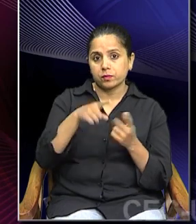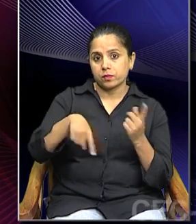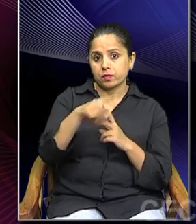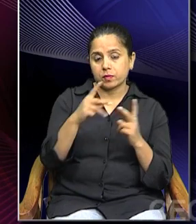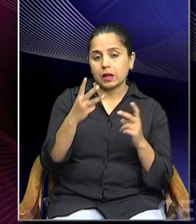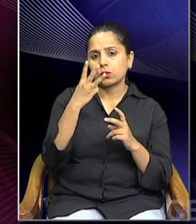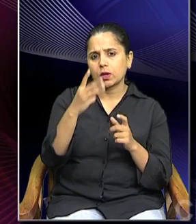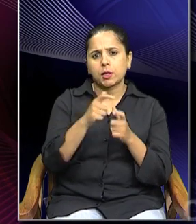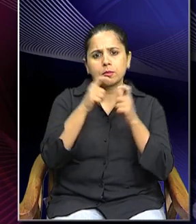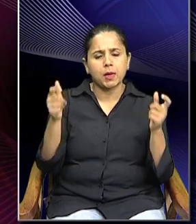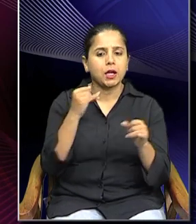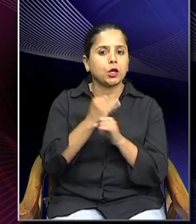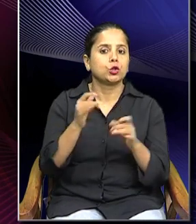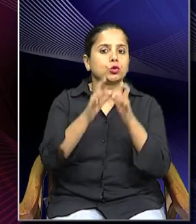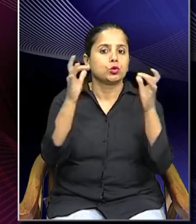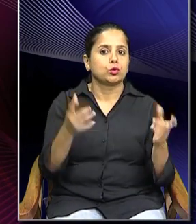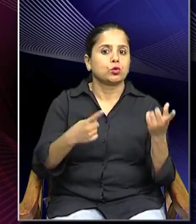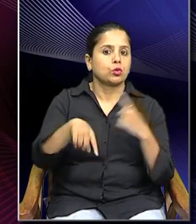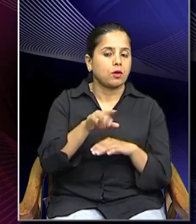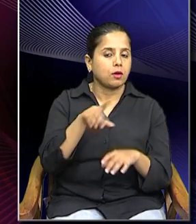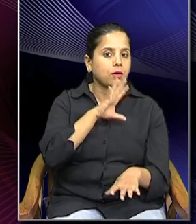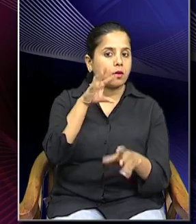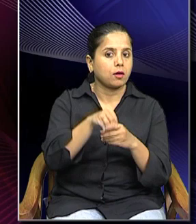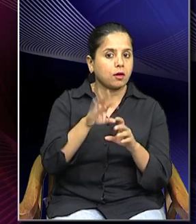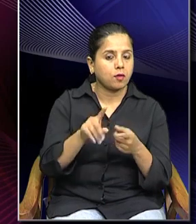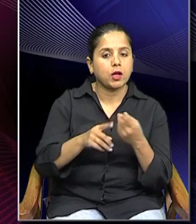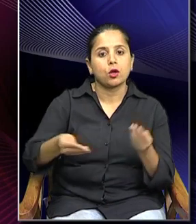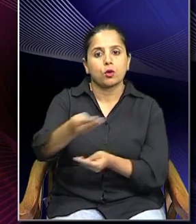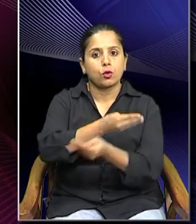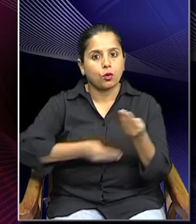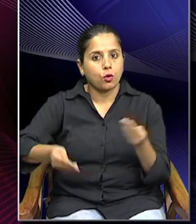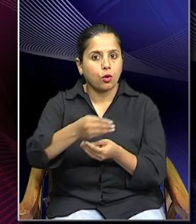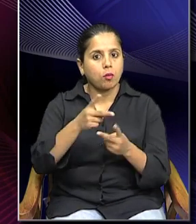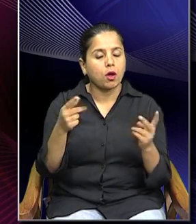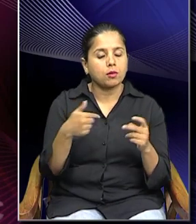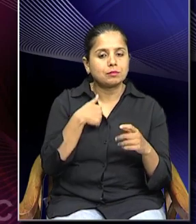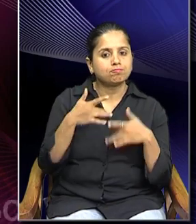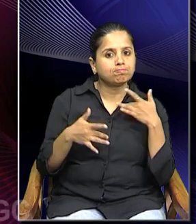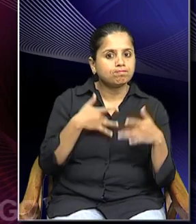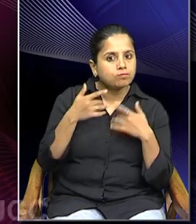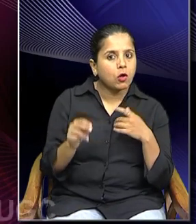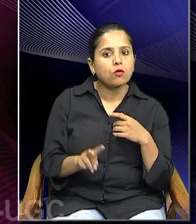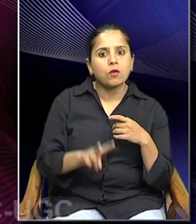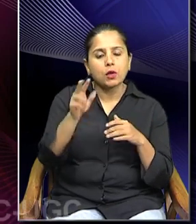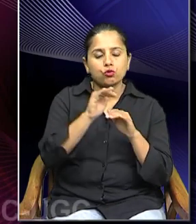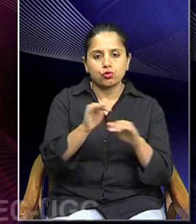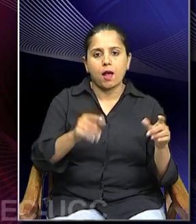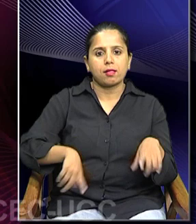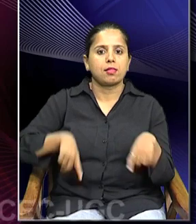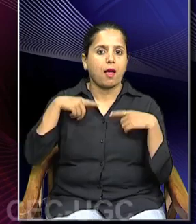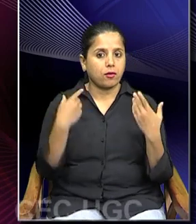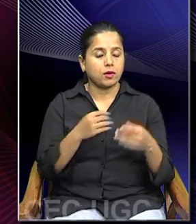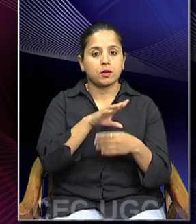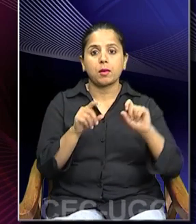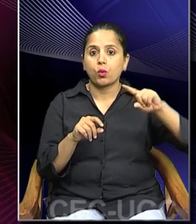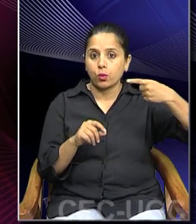three major institutions involved with economic and sentimental values of child life. Number